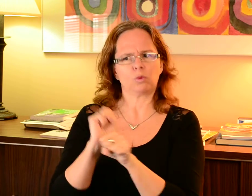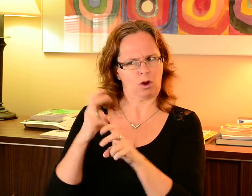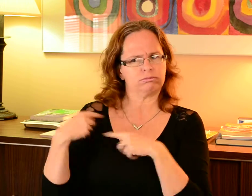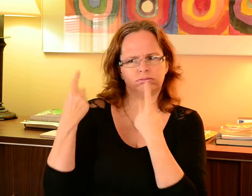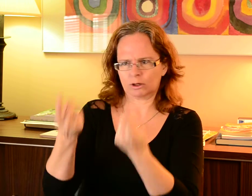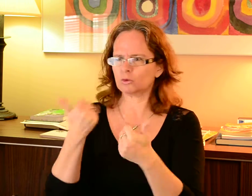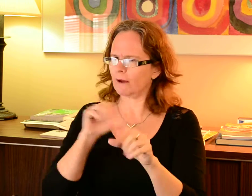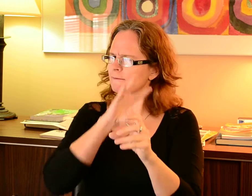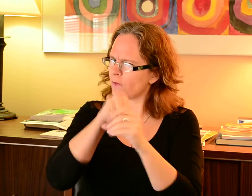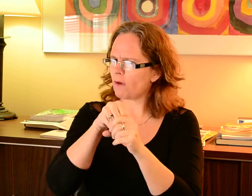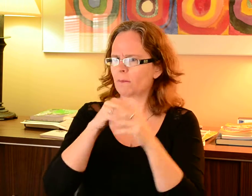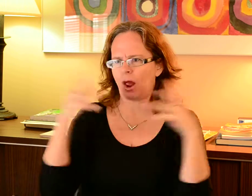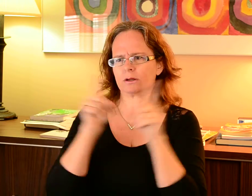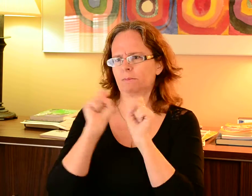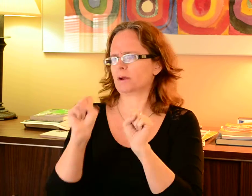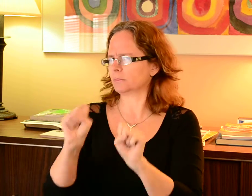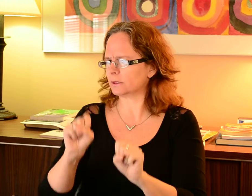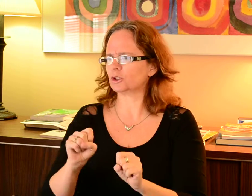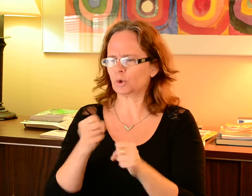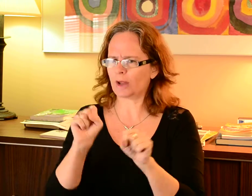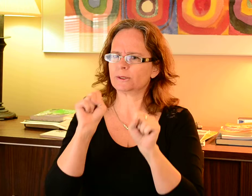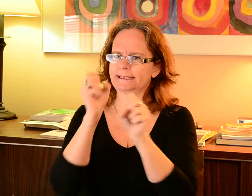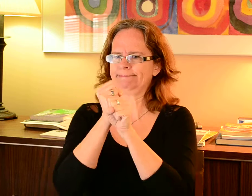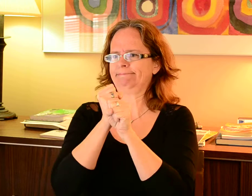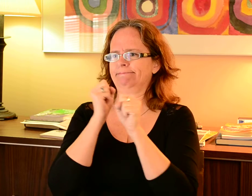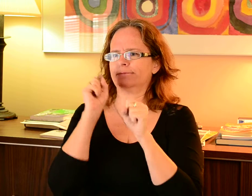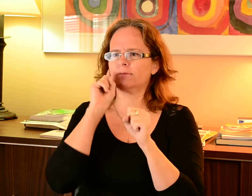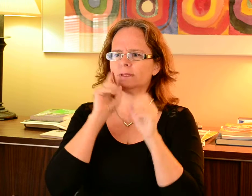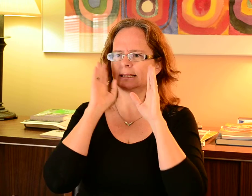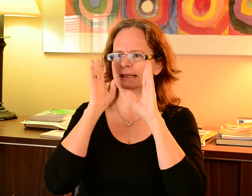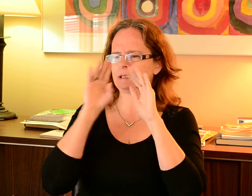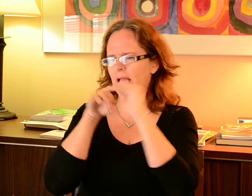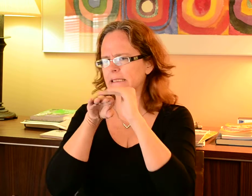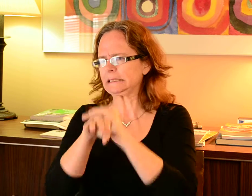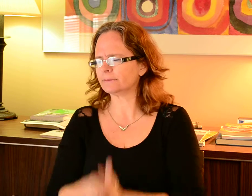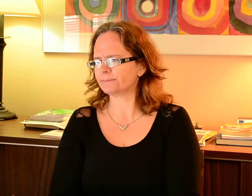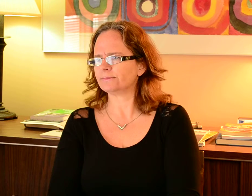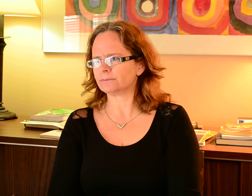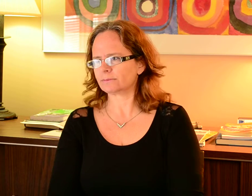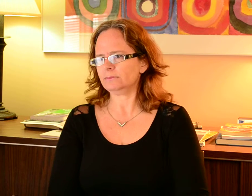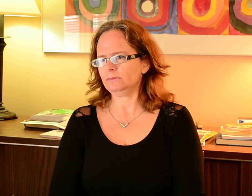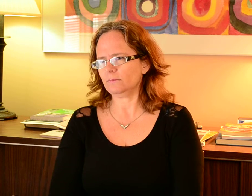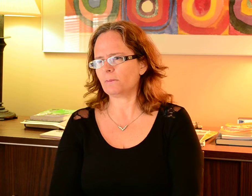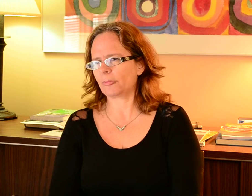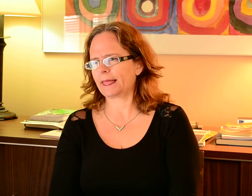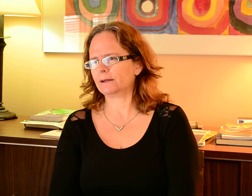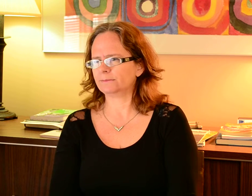think that the college has been working very hard, and I've been trying to help them as much as possible to bring attention to access